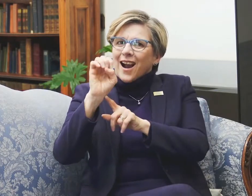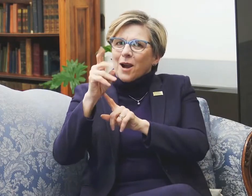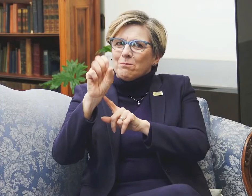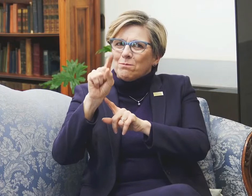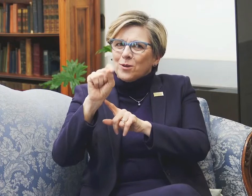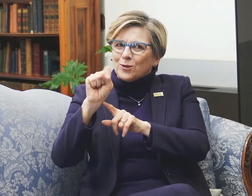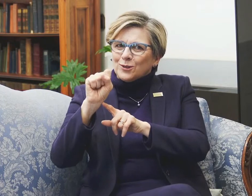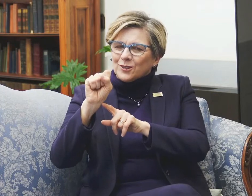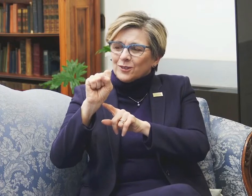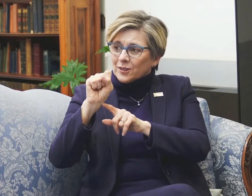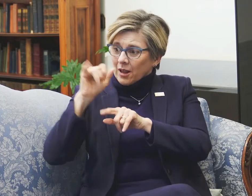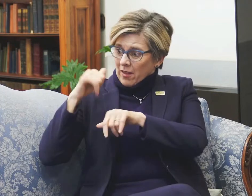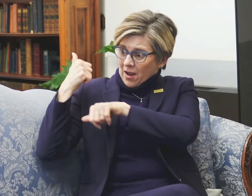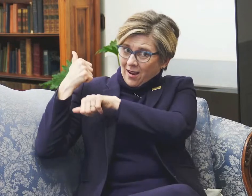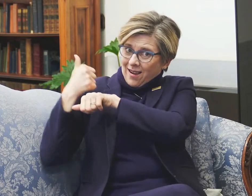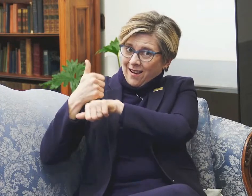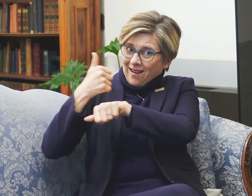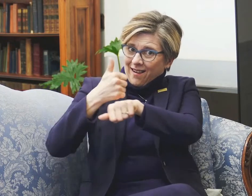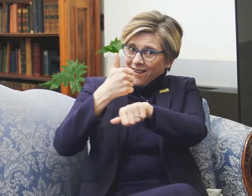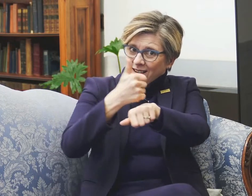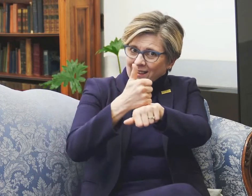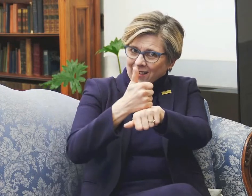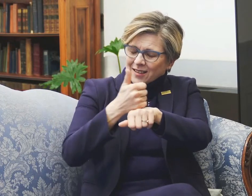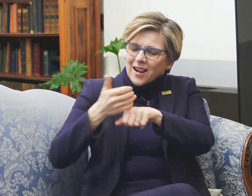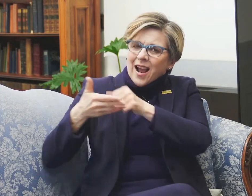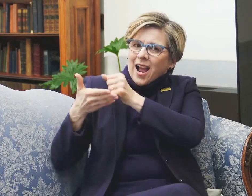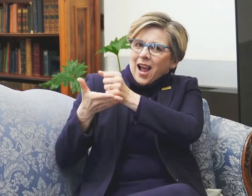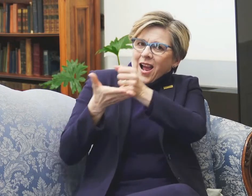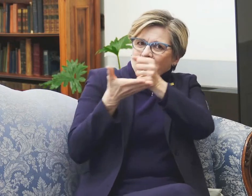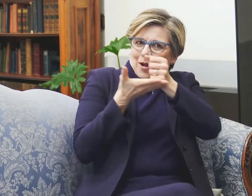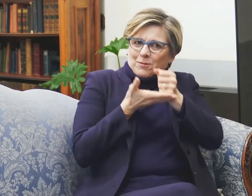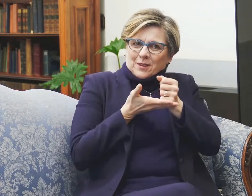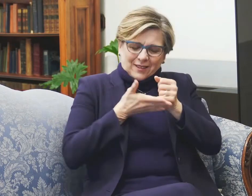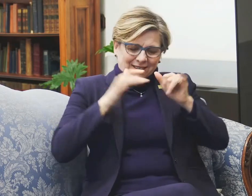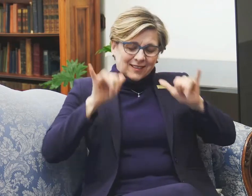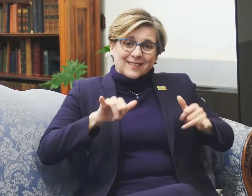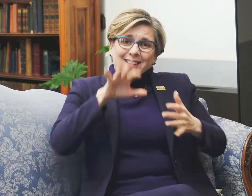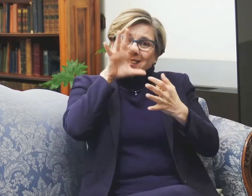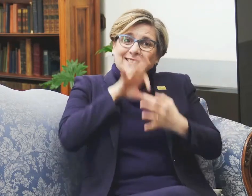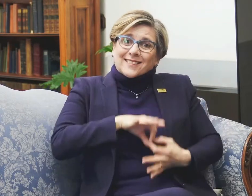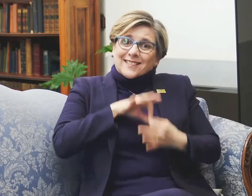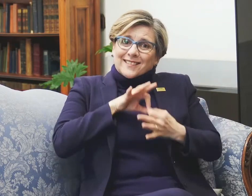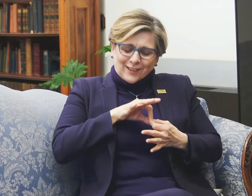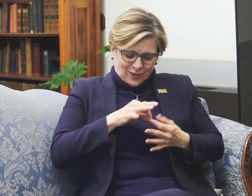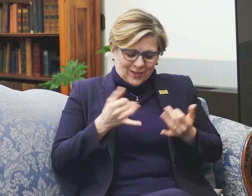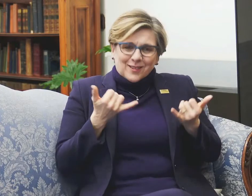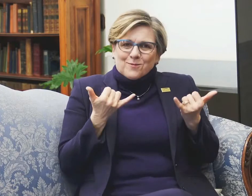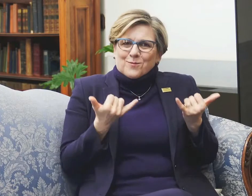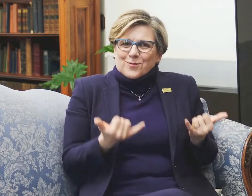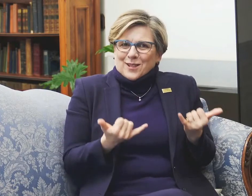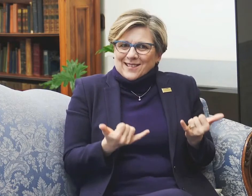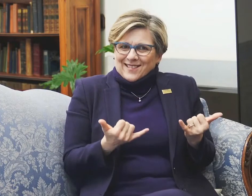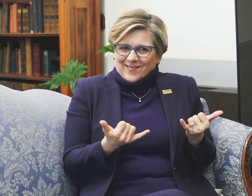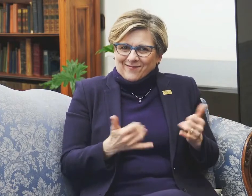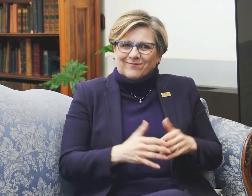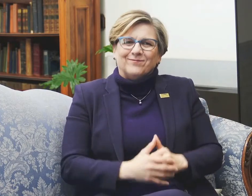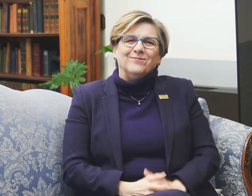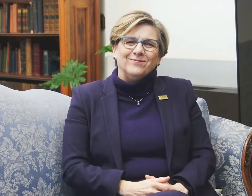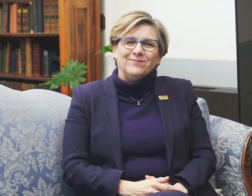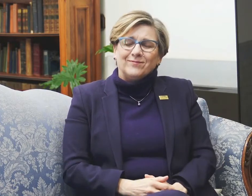and success, recognizing that they are our guideposts. It's those guideposts that help center us